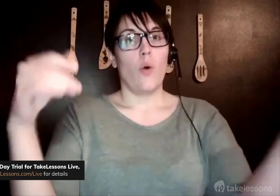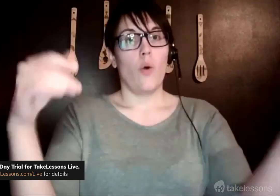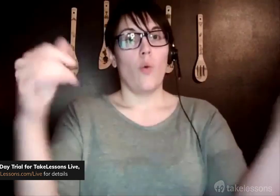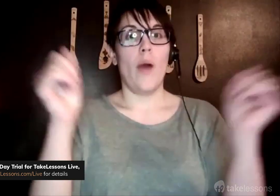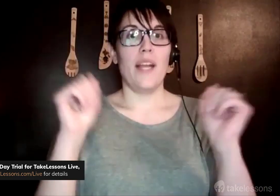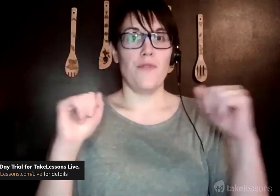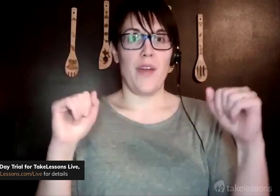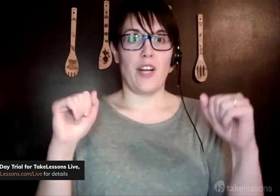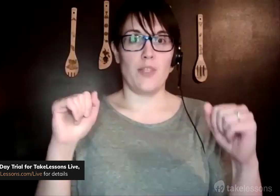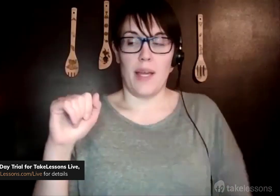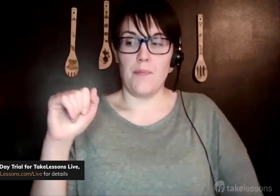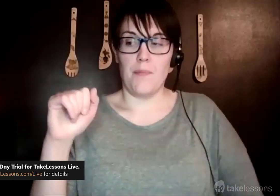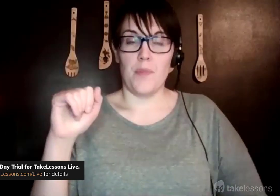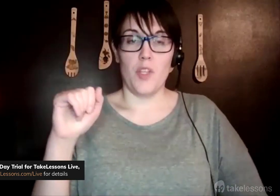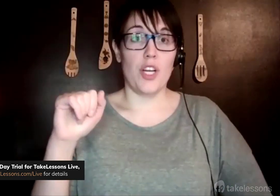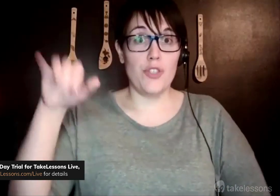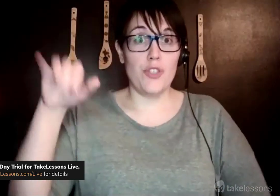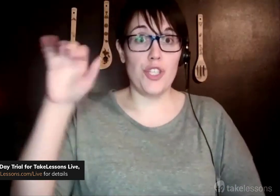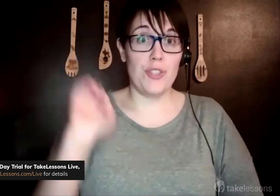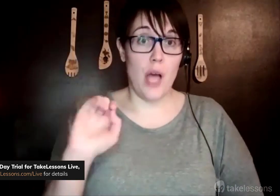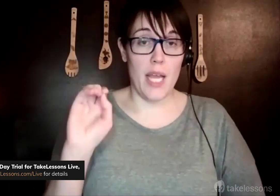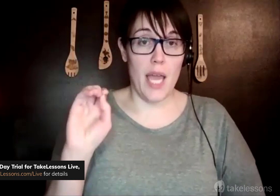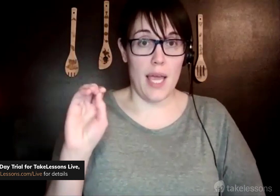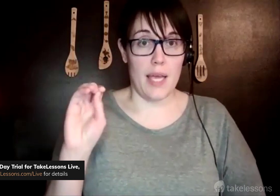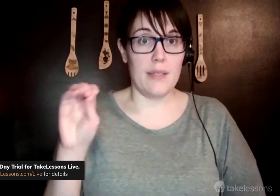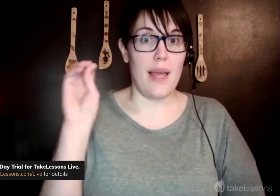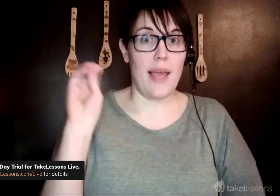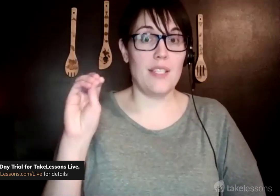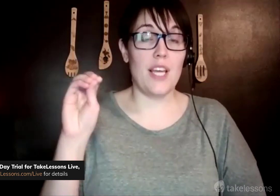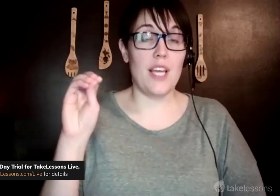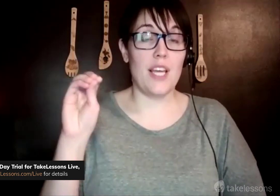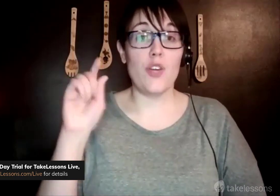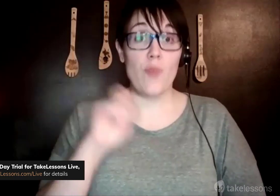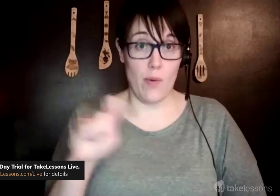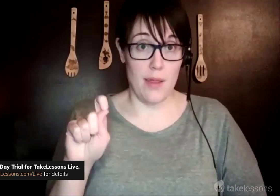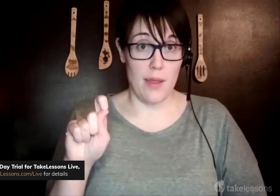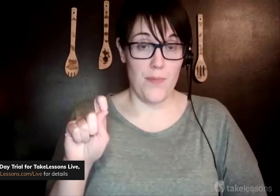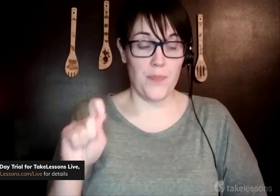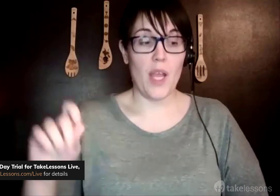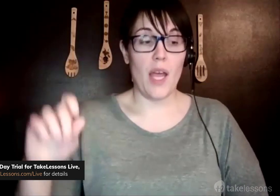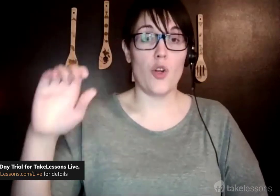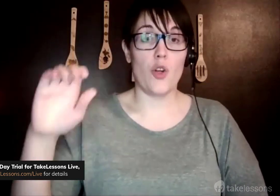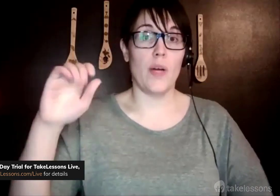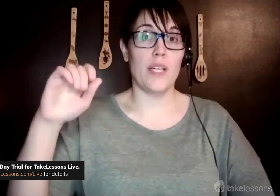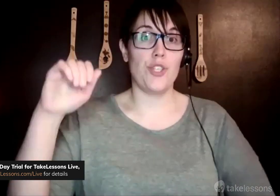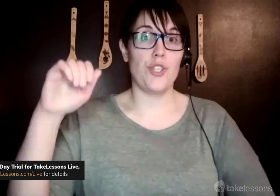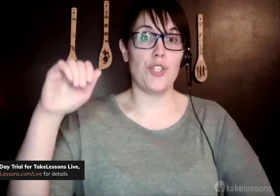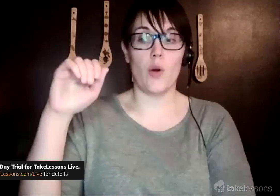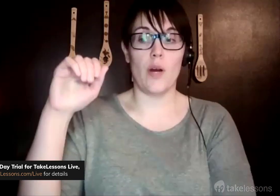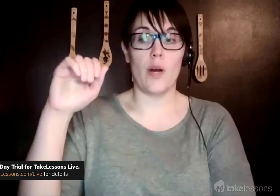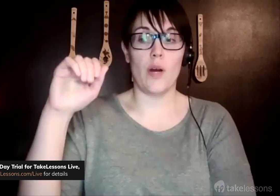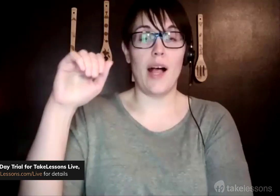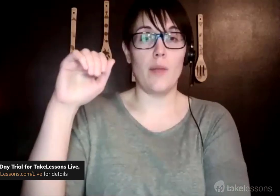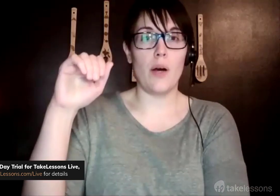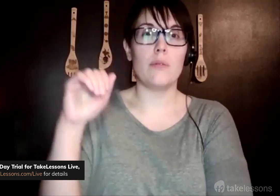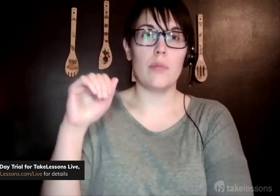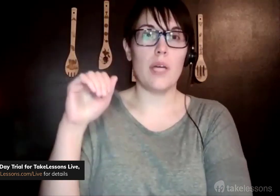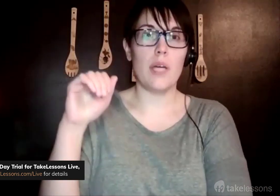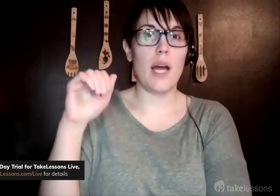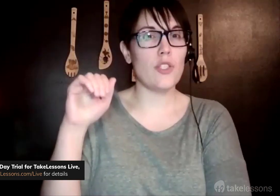When you're fingerspelling, you're going to use your dominant hand, the hand that you write with, and you're going to have your elbow kind of toward